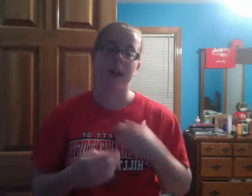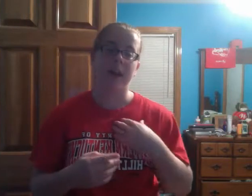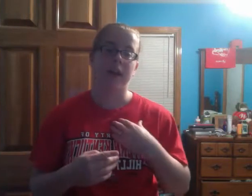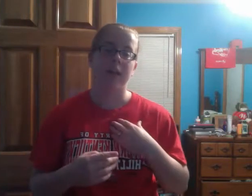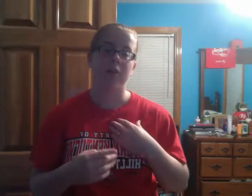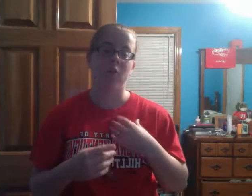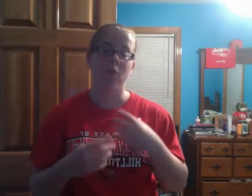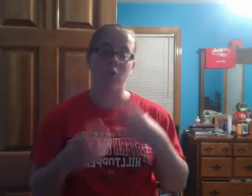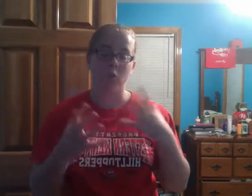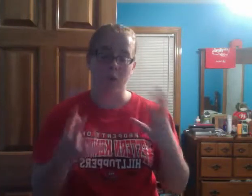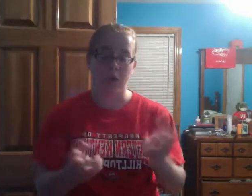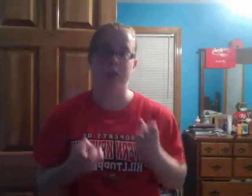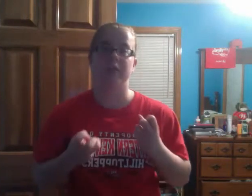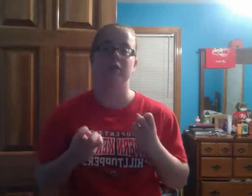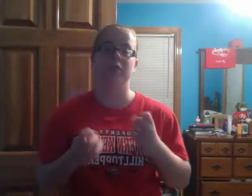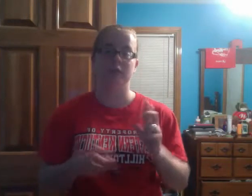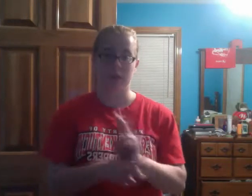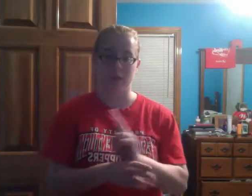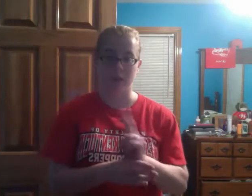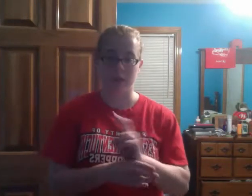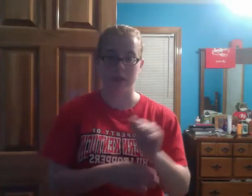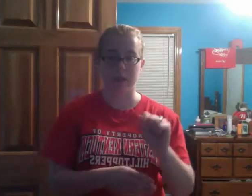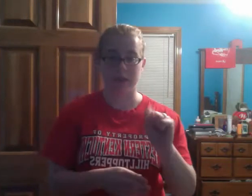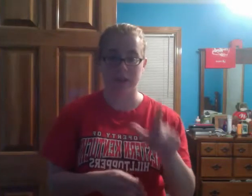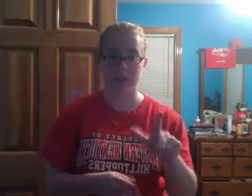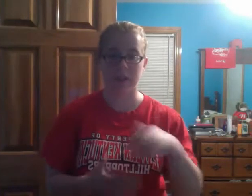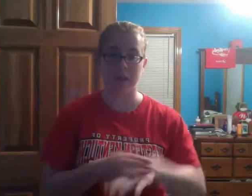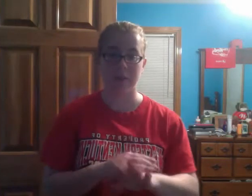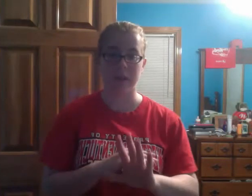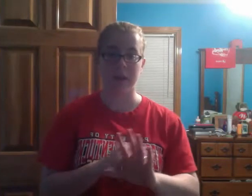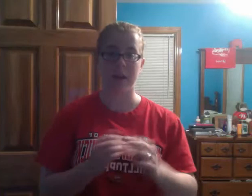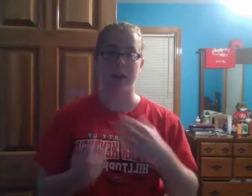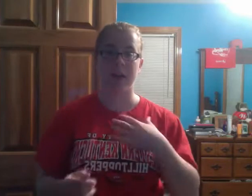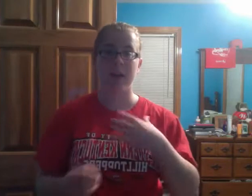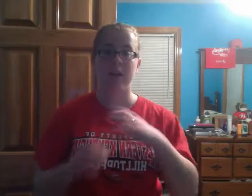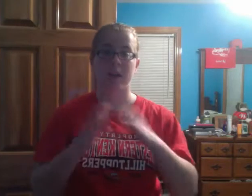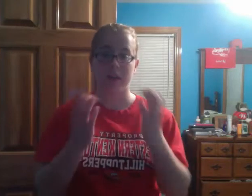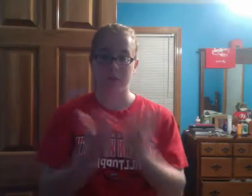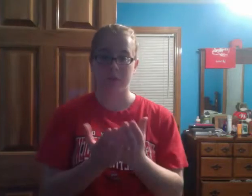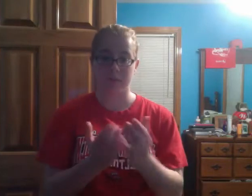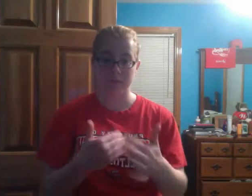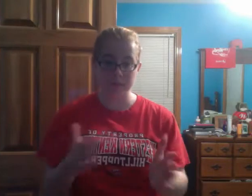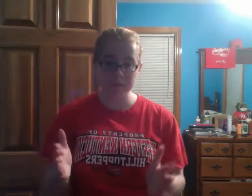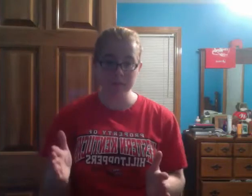I want to use ASL in my classroom.